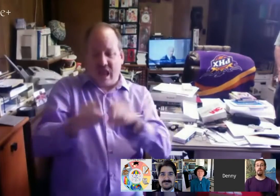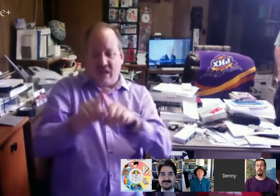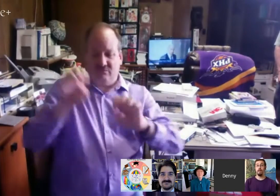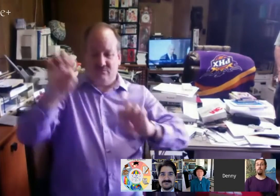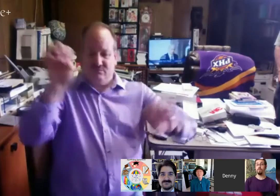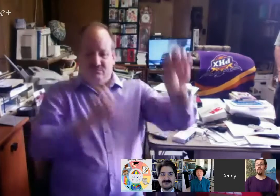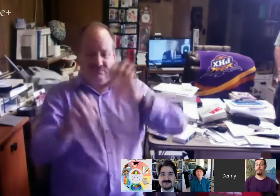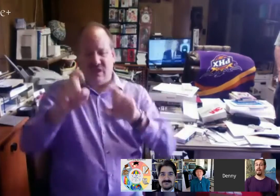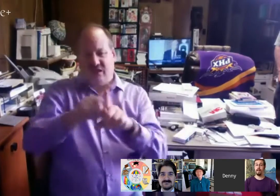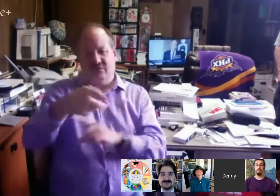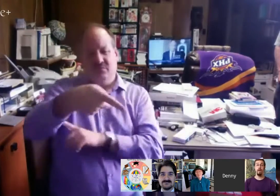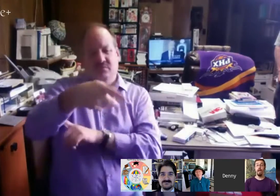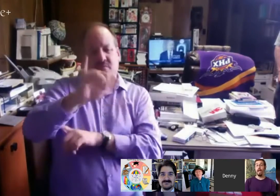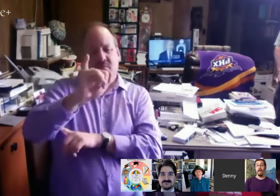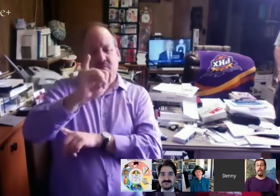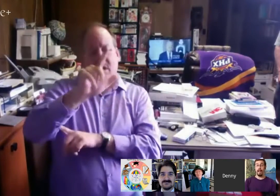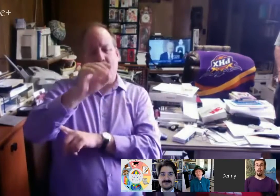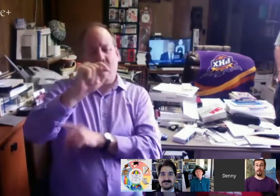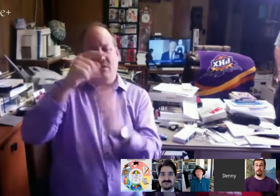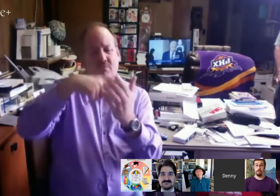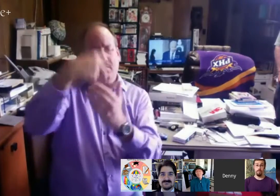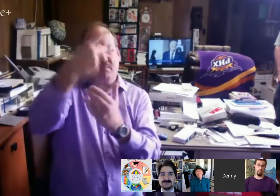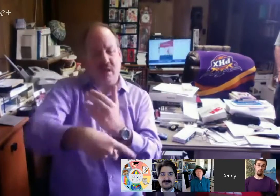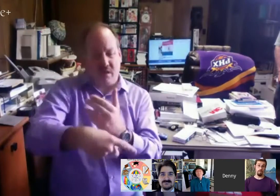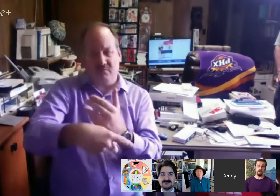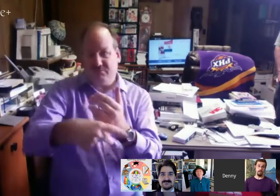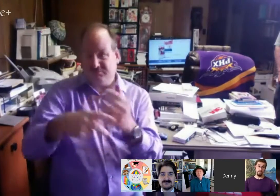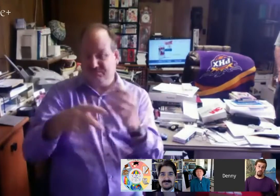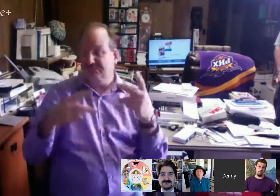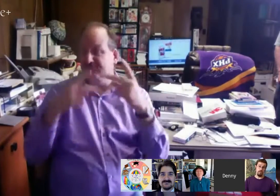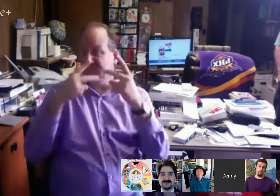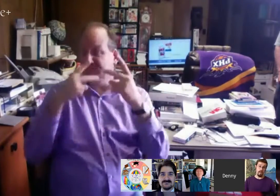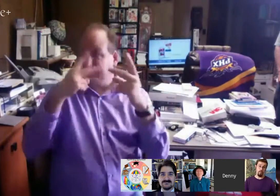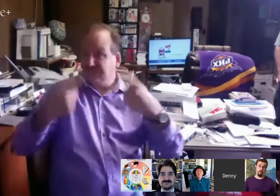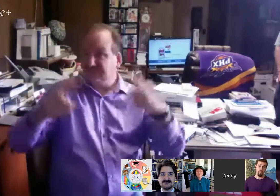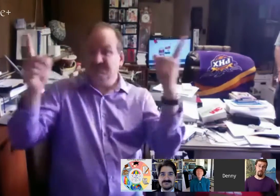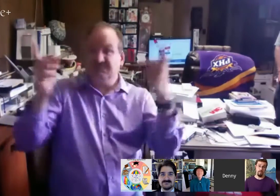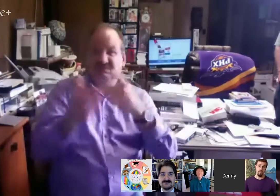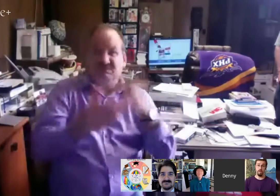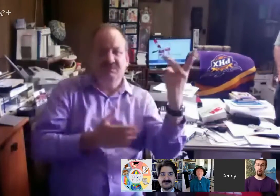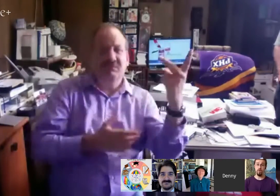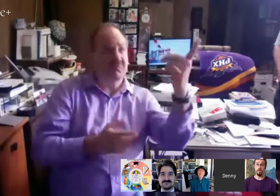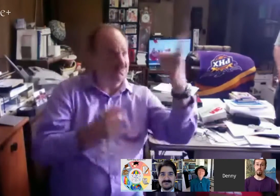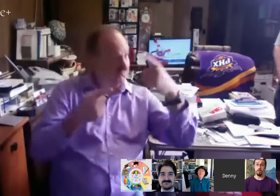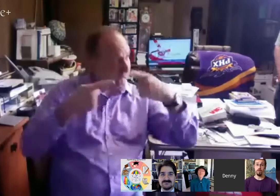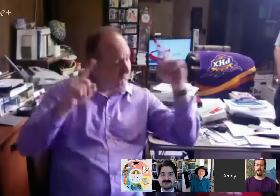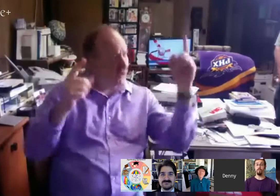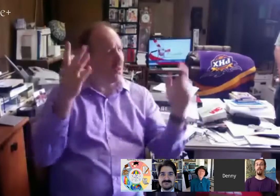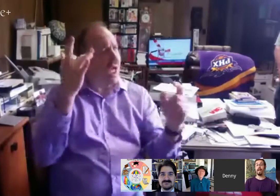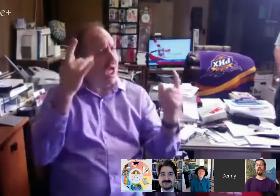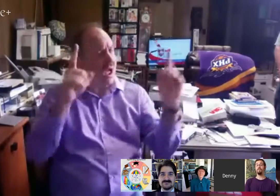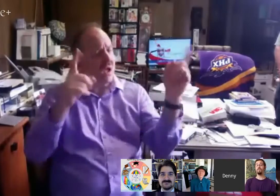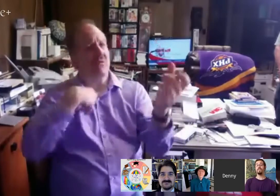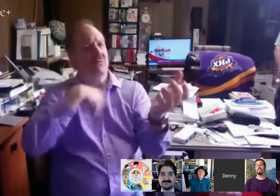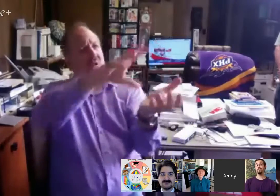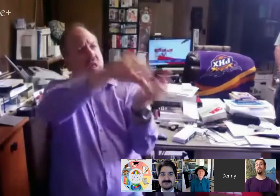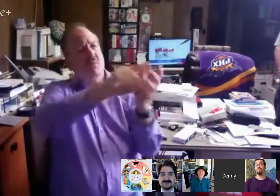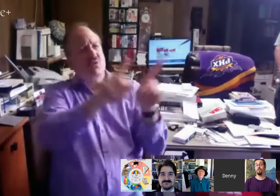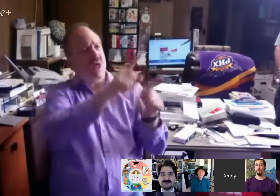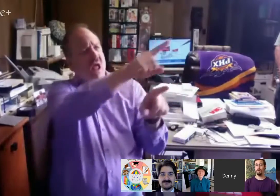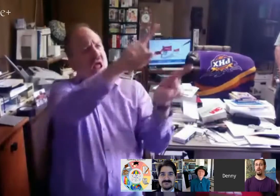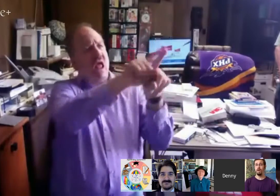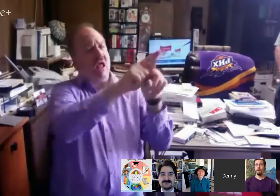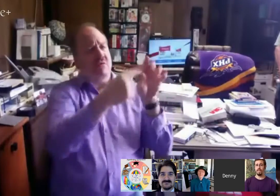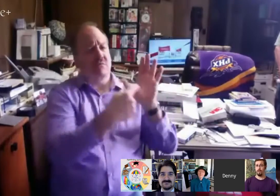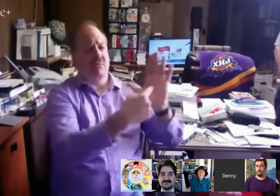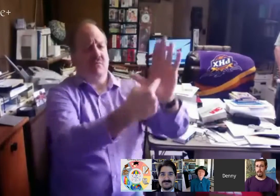government to help set that up. And for it's just like with the symposium, you'd have to have a similar